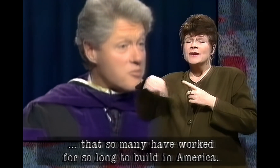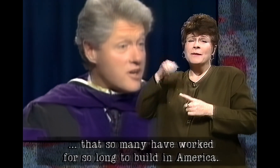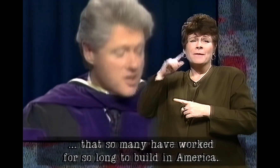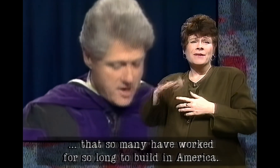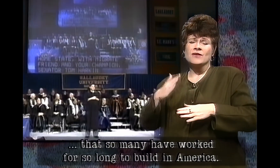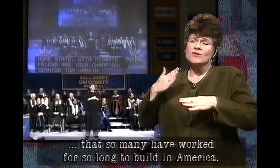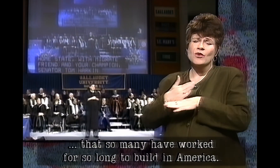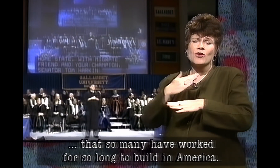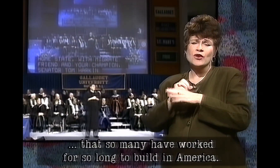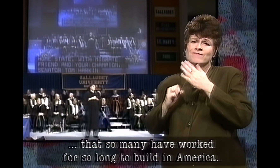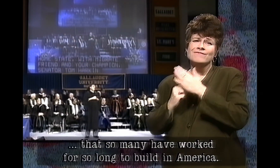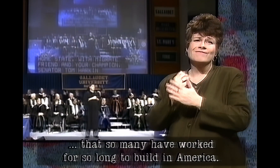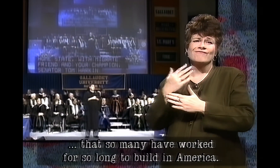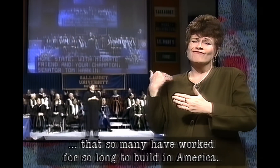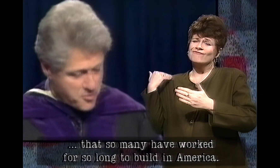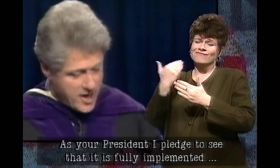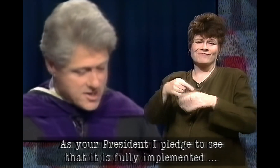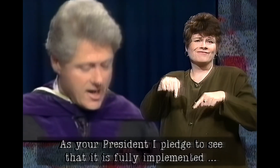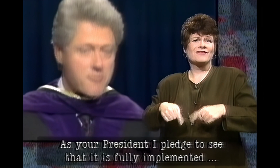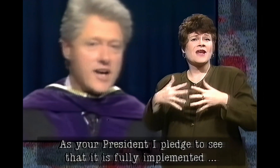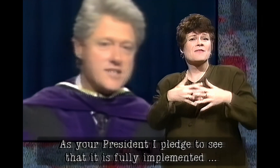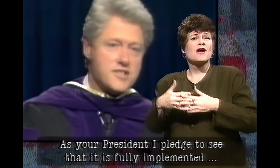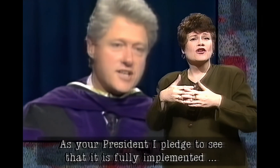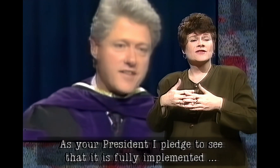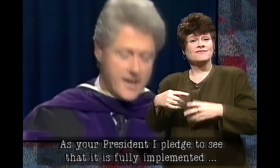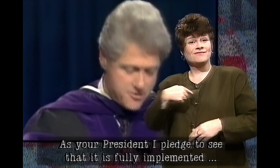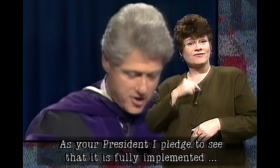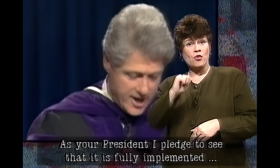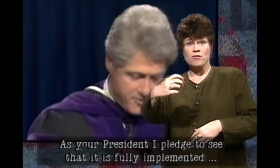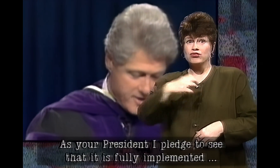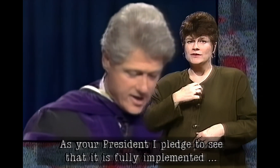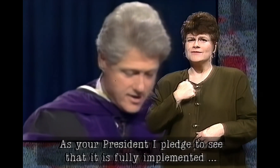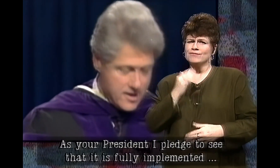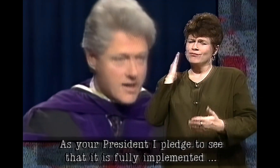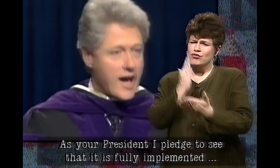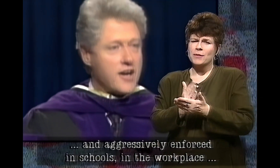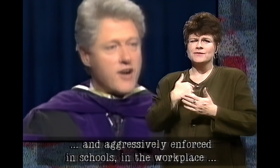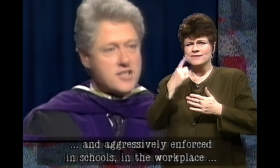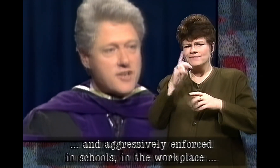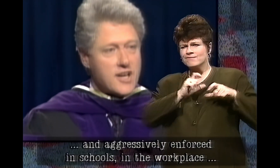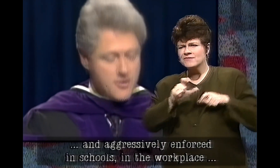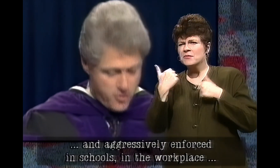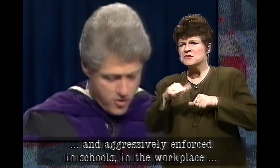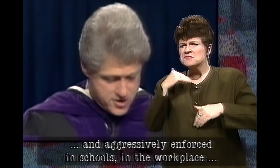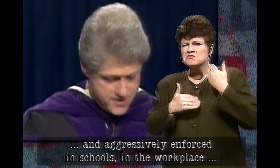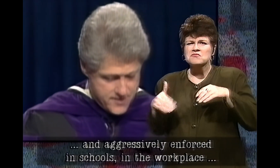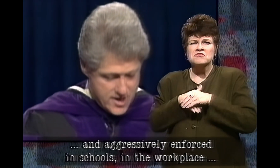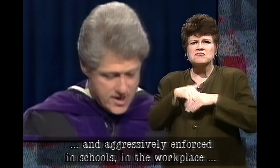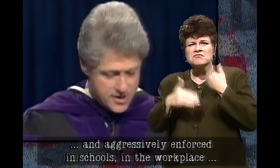in America. As your president, I pledge to see that it is fully implemented and aggressively enforced in